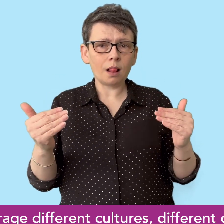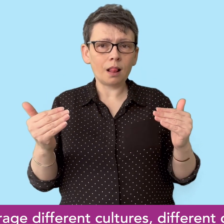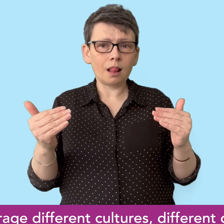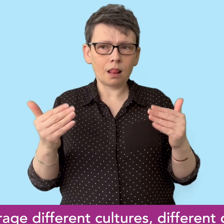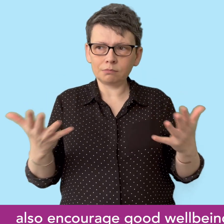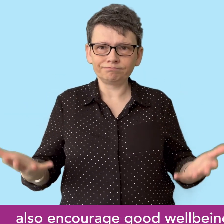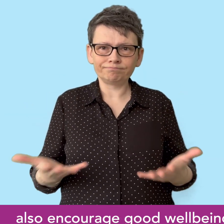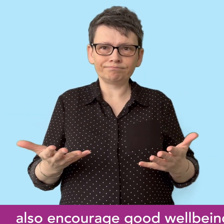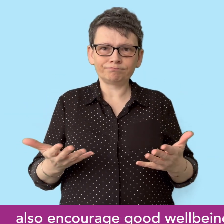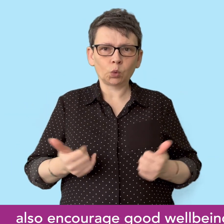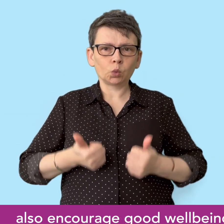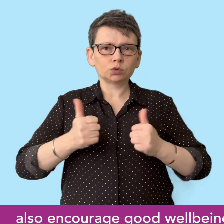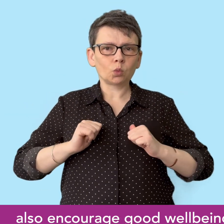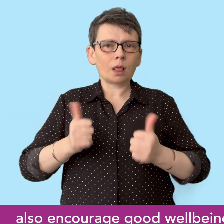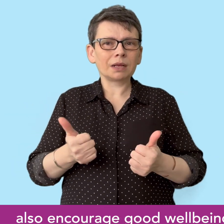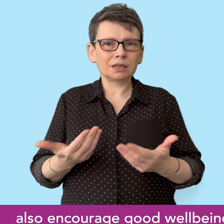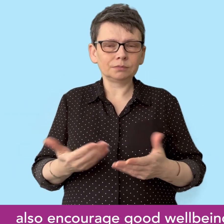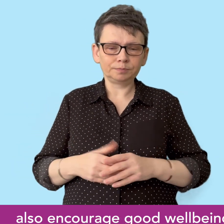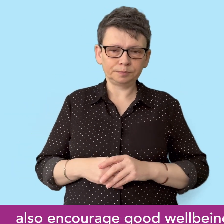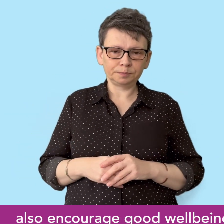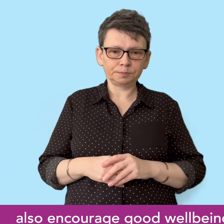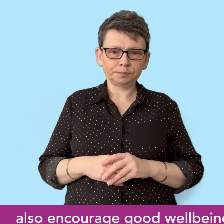and also encourage good well-being.